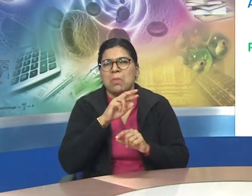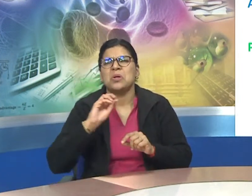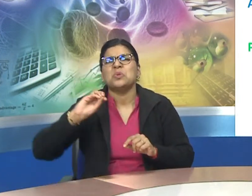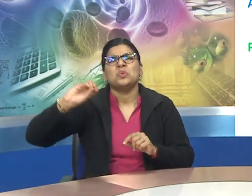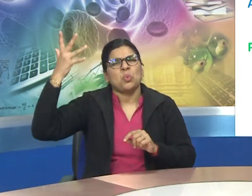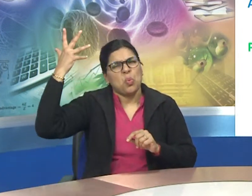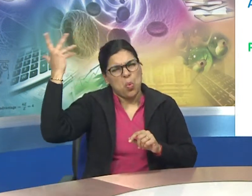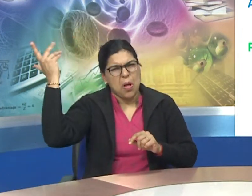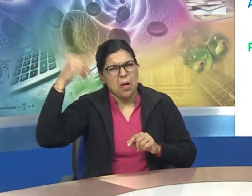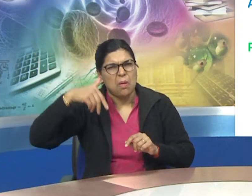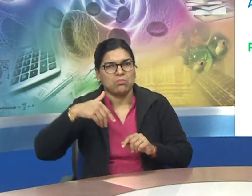cleaned.